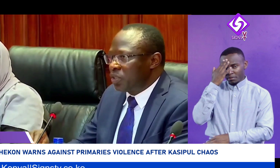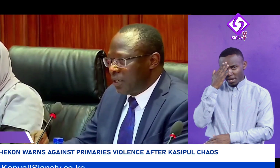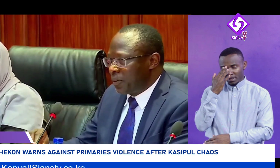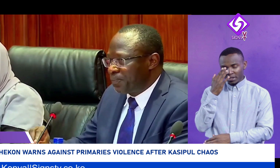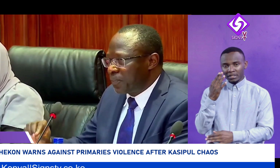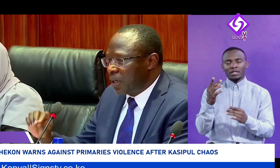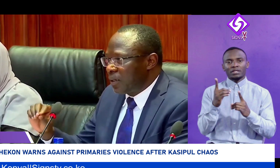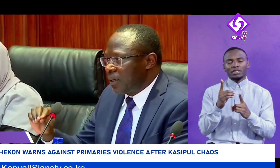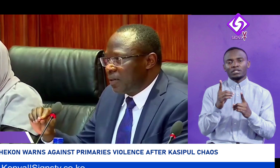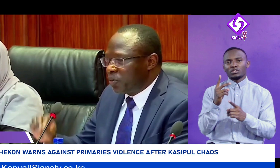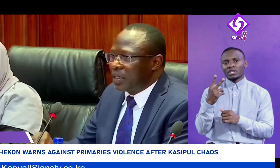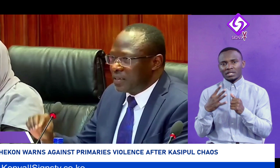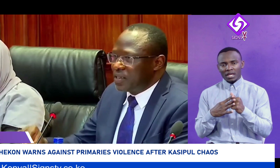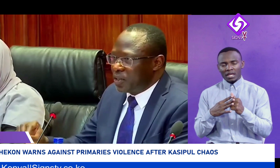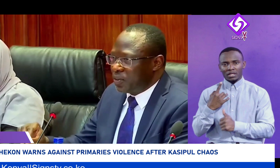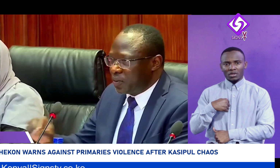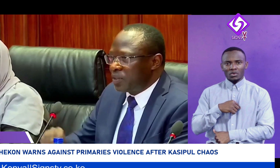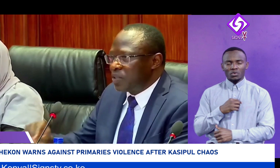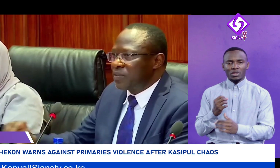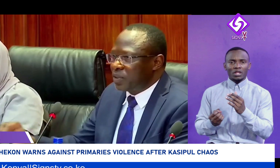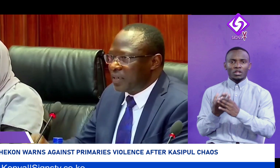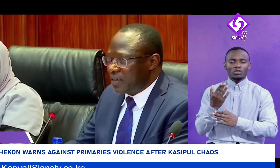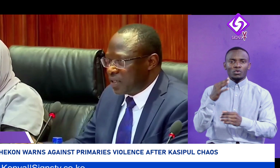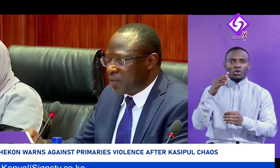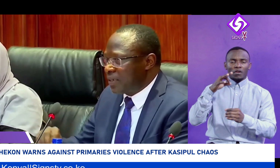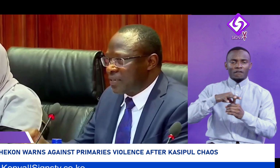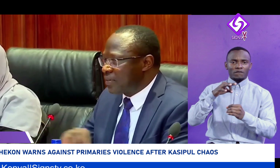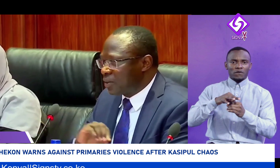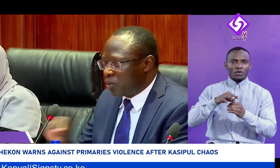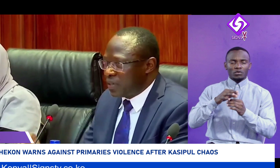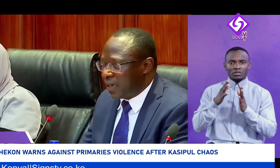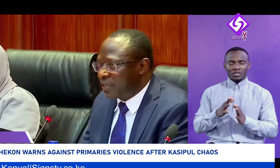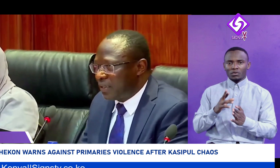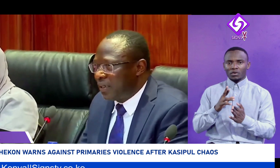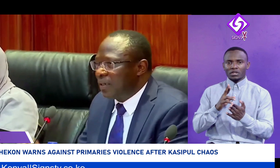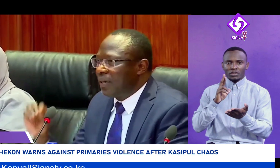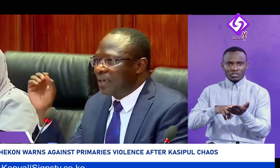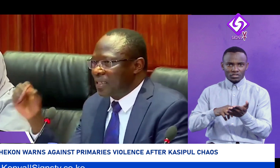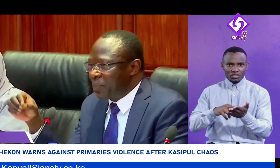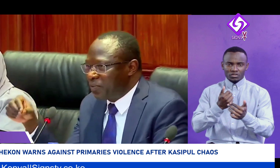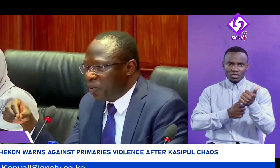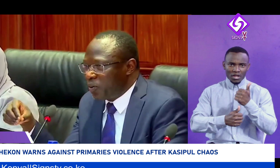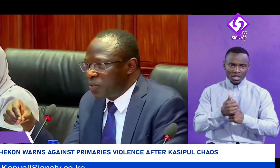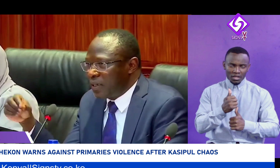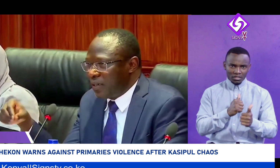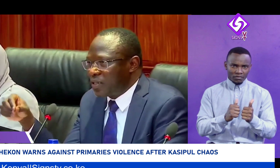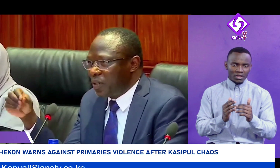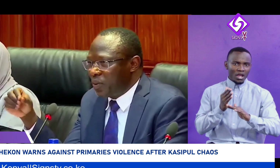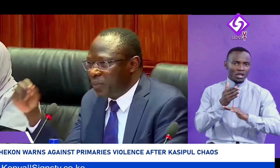launching the voter registration, continuous voter registration exercise across the country, except for those areas where we'll be